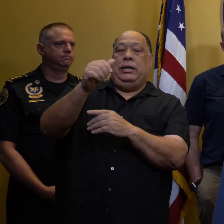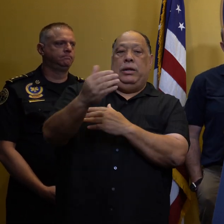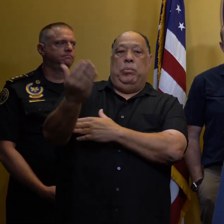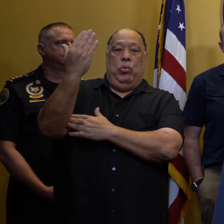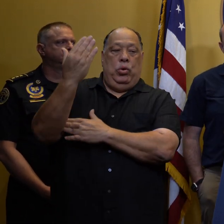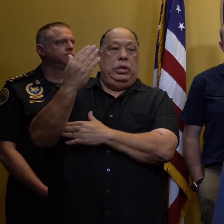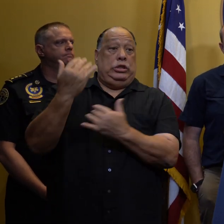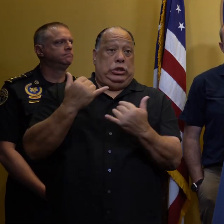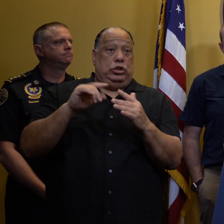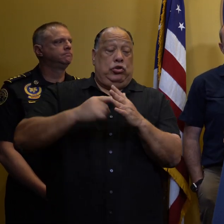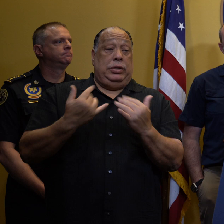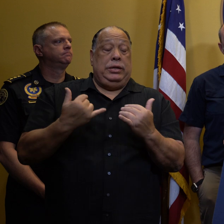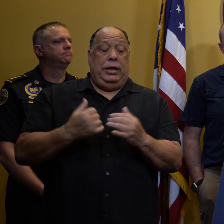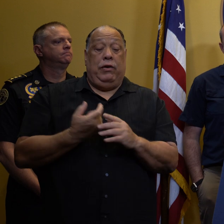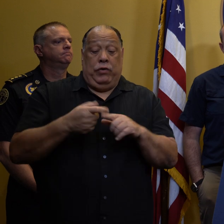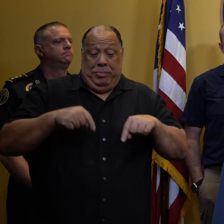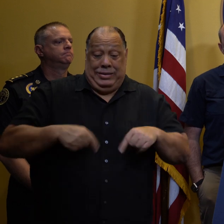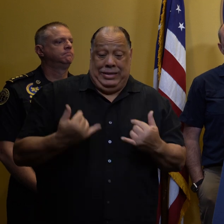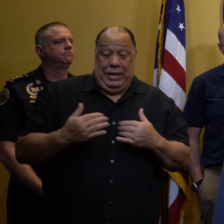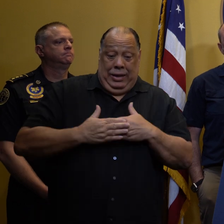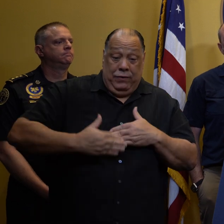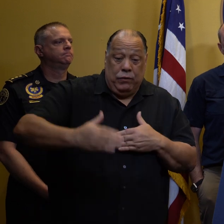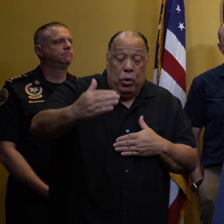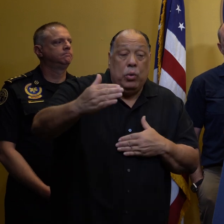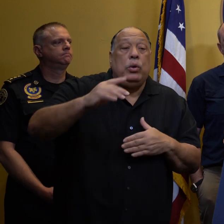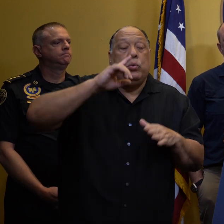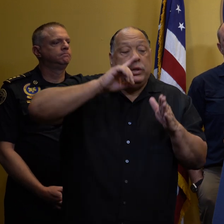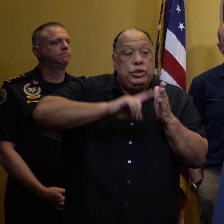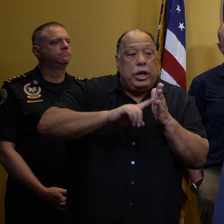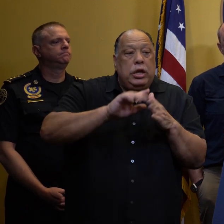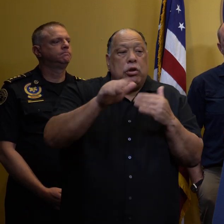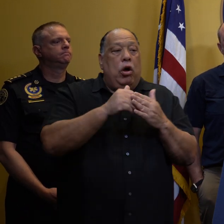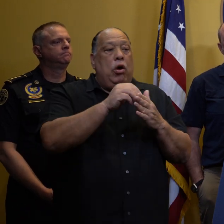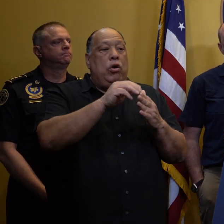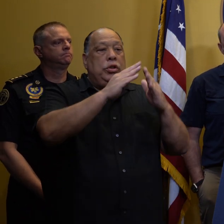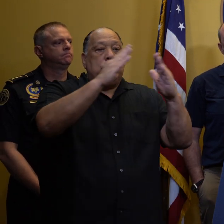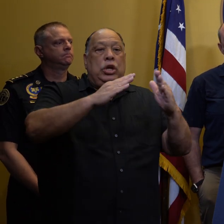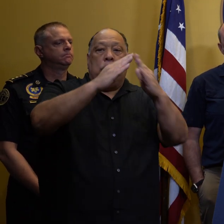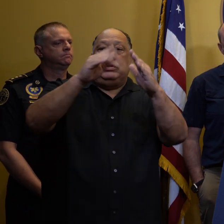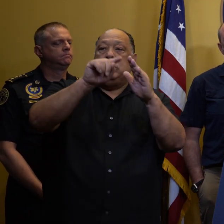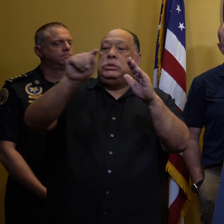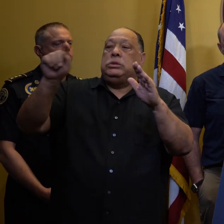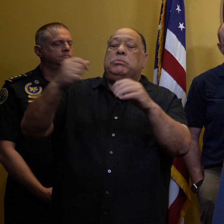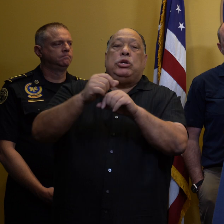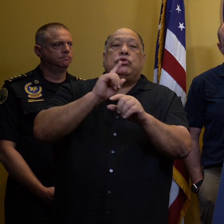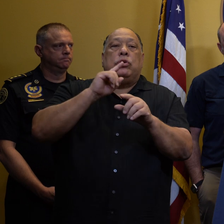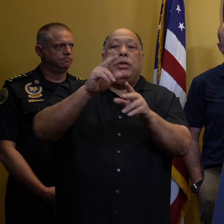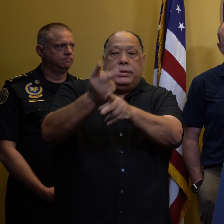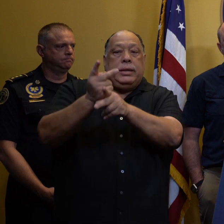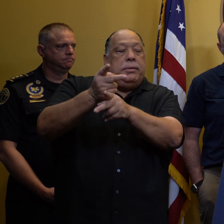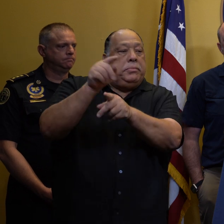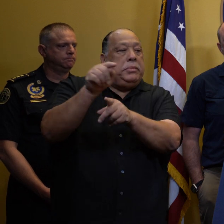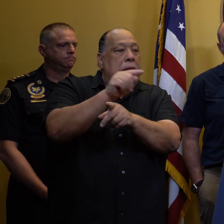today. From this date forward, we will be always checking into all of the shelters to make sure that they are taken care of, and any needs that come up, that